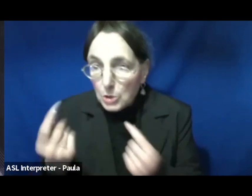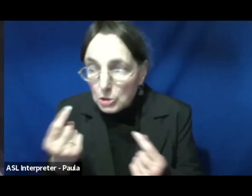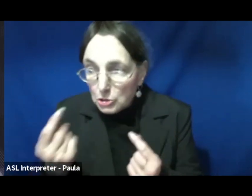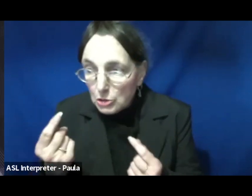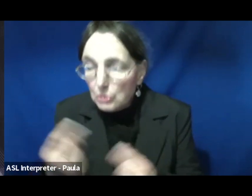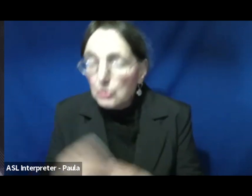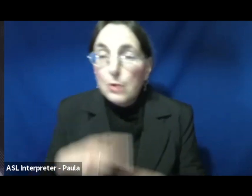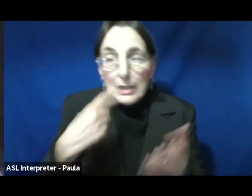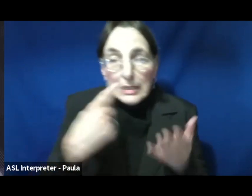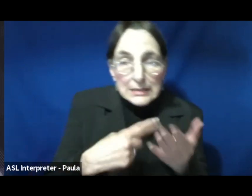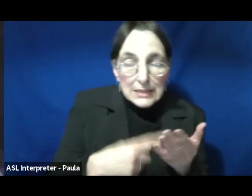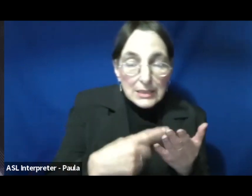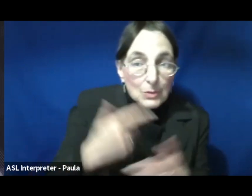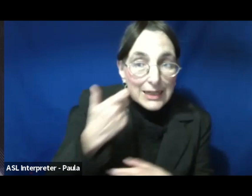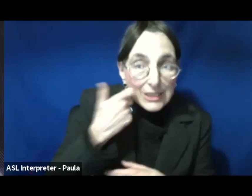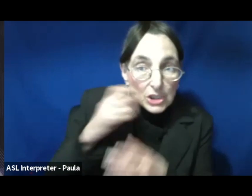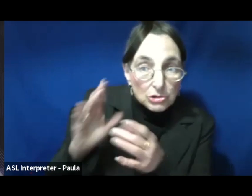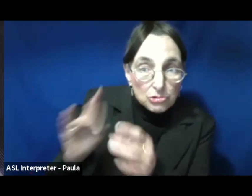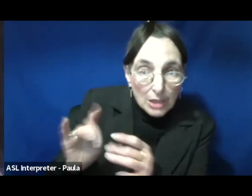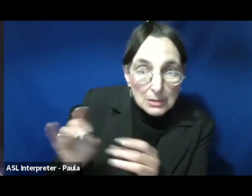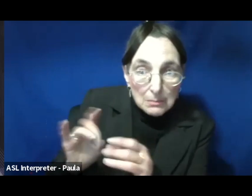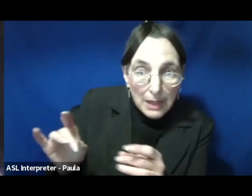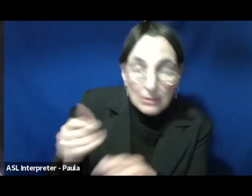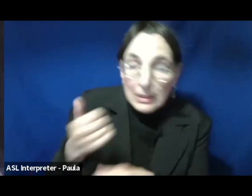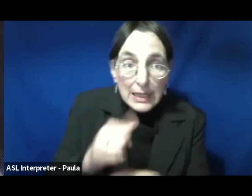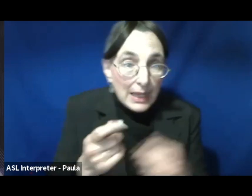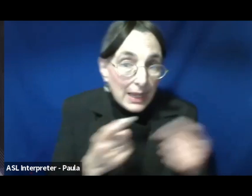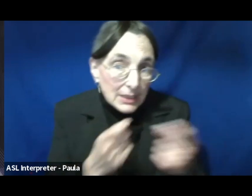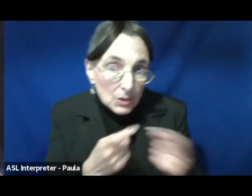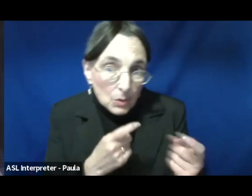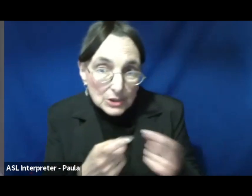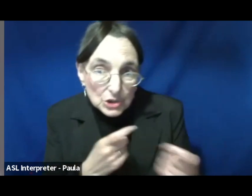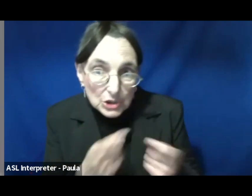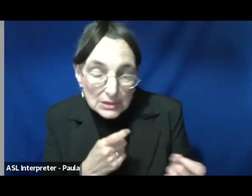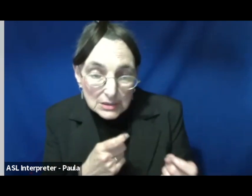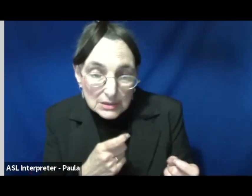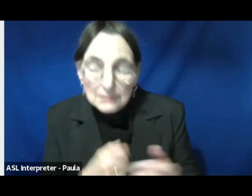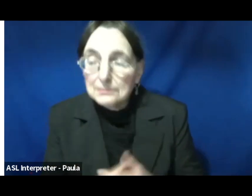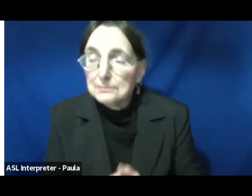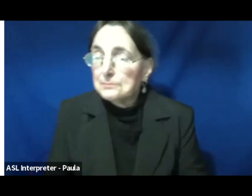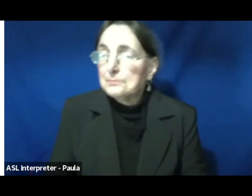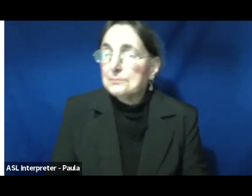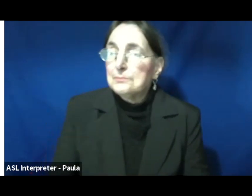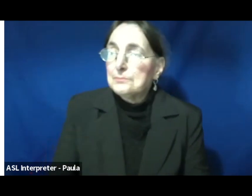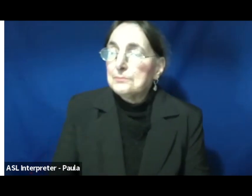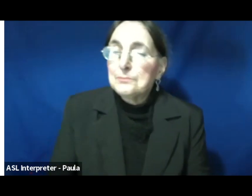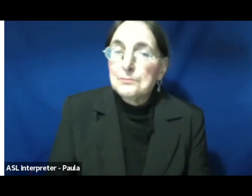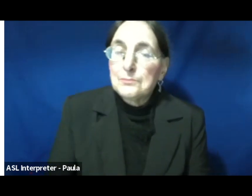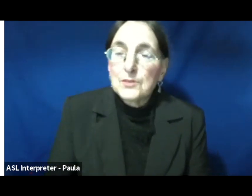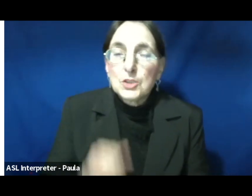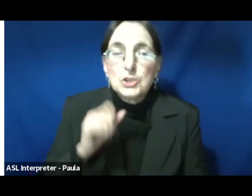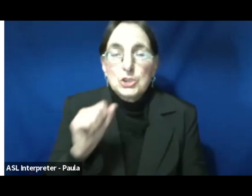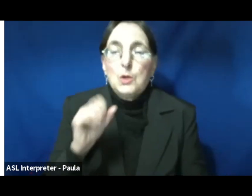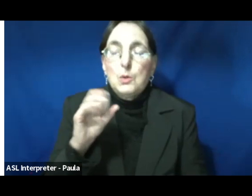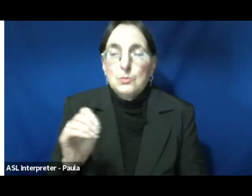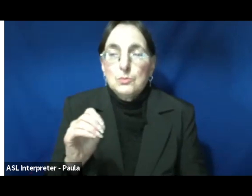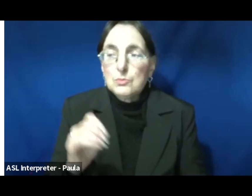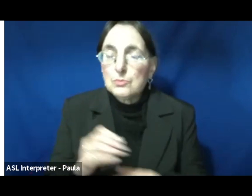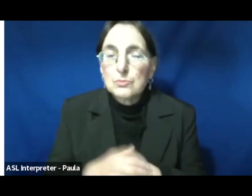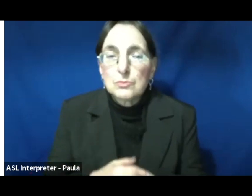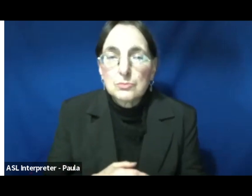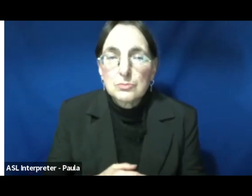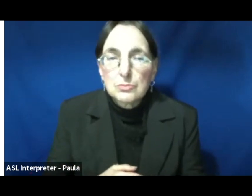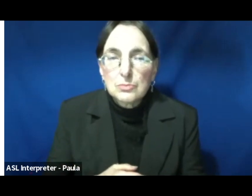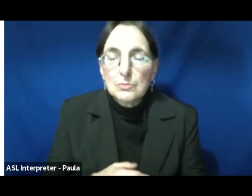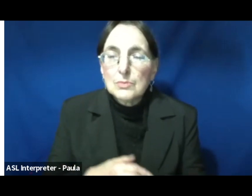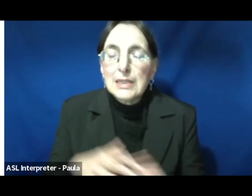any questions, let me know. So these are the expected outcomes for today, okay? So what is